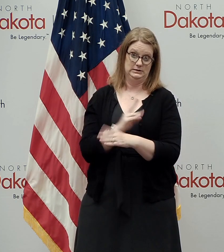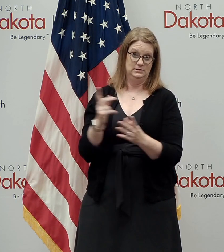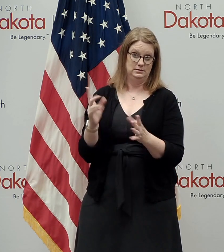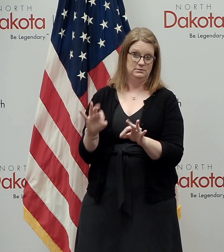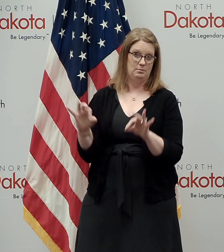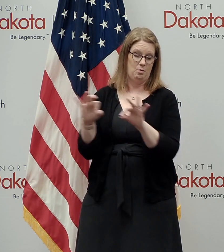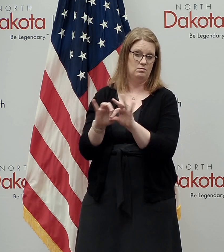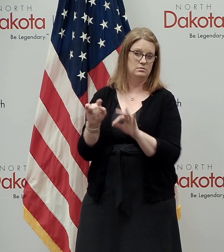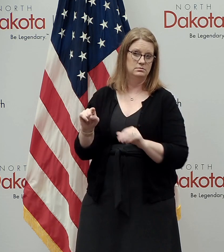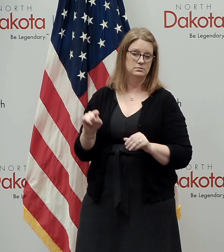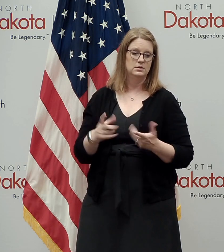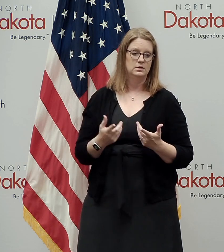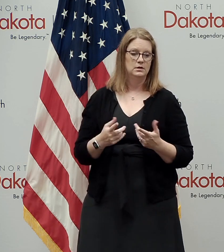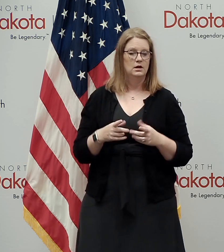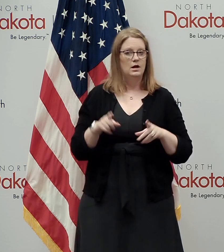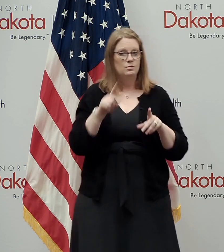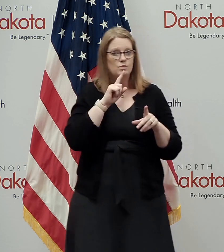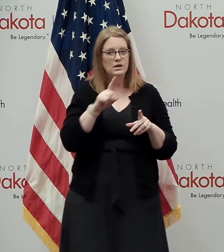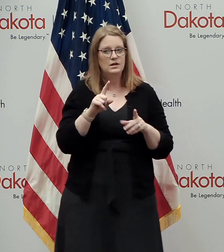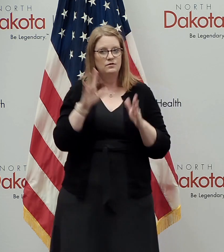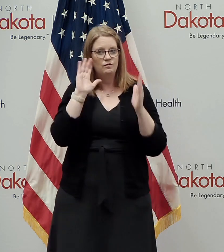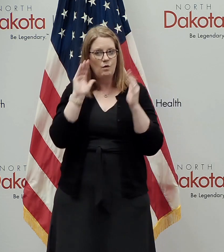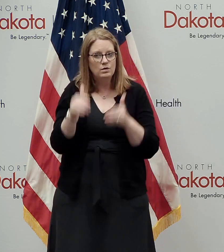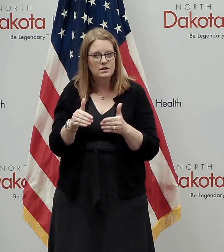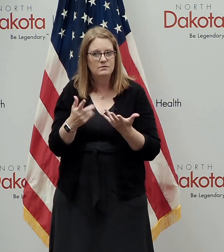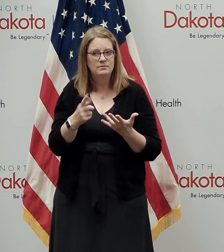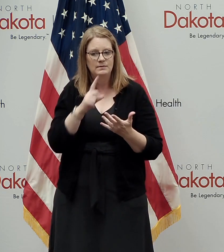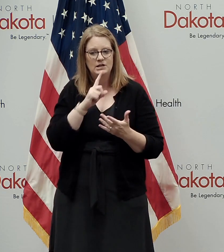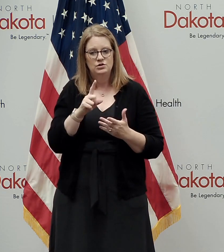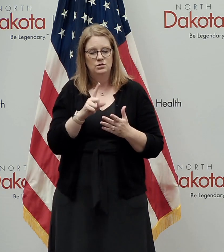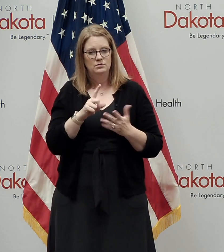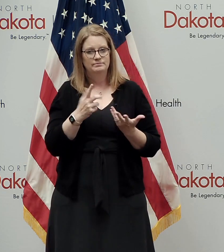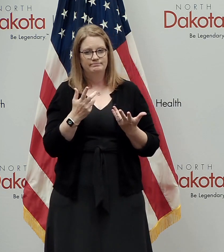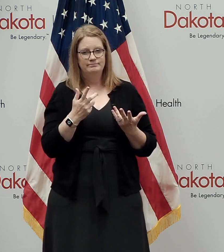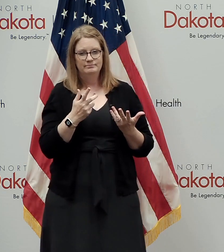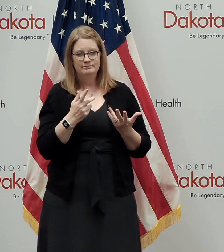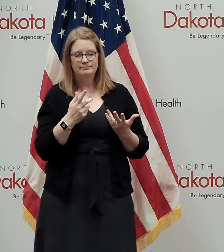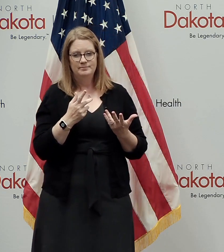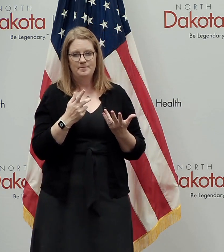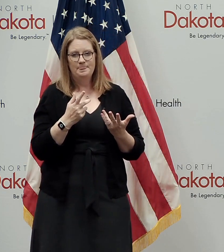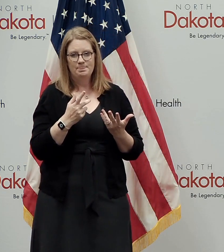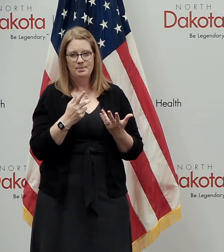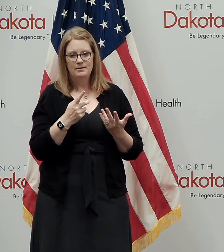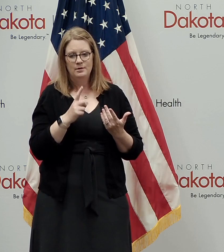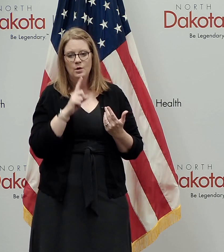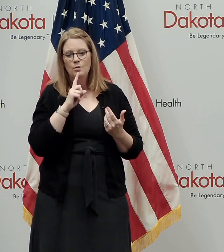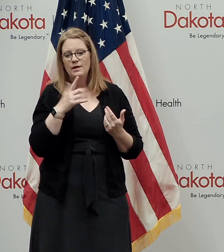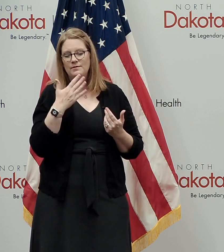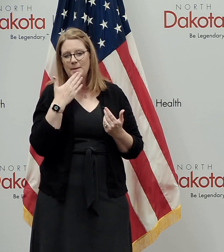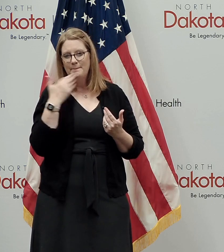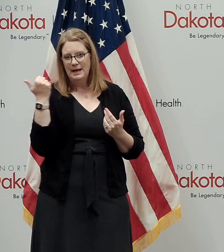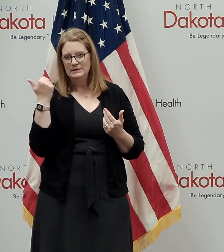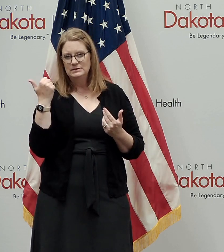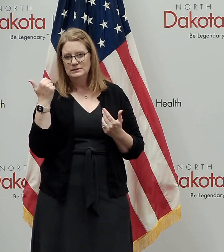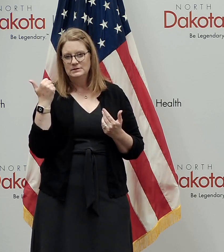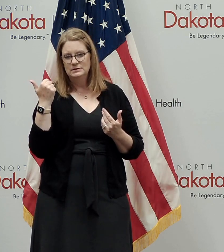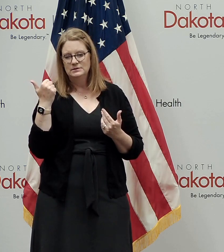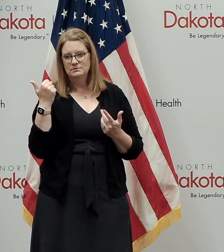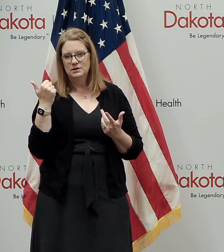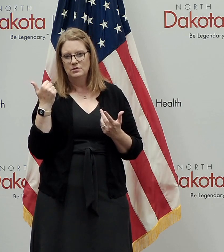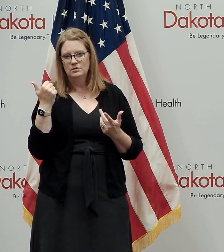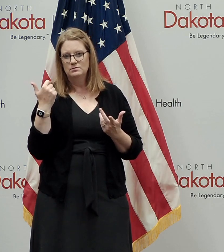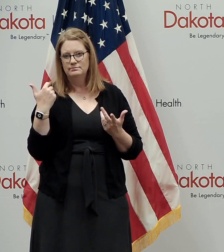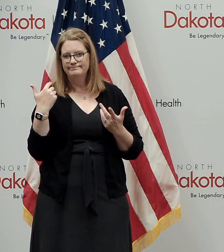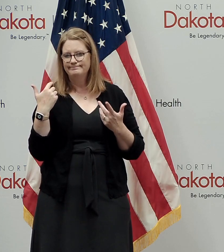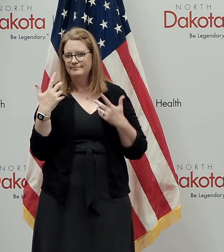portion of this, while we continue to really focus on making sure we're doing a great job of having some of the best record from a health